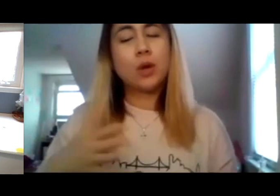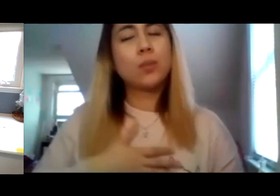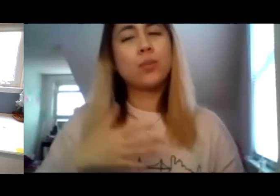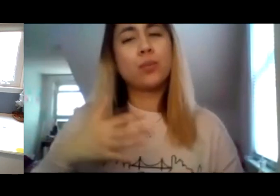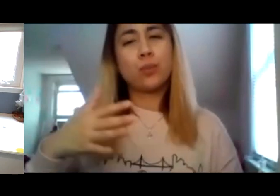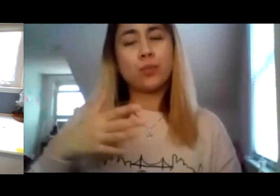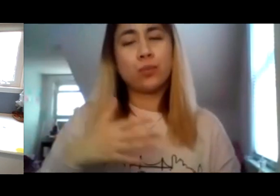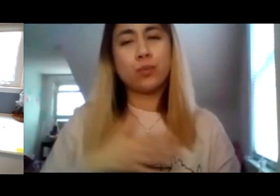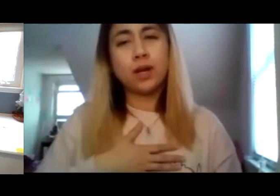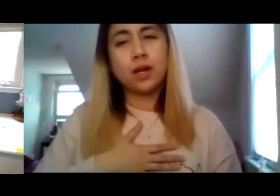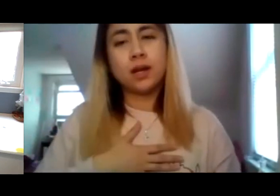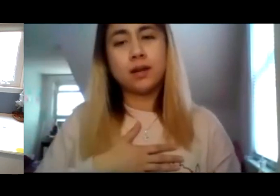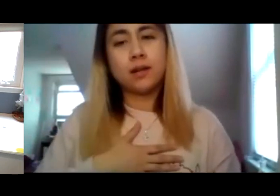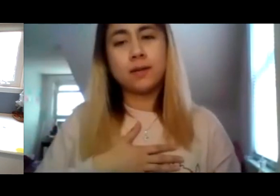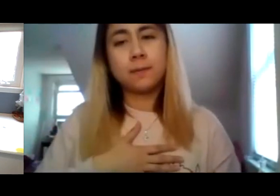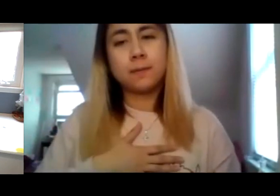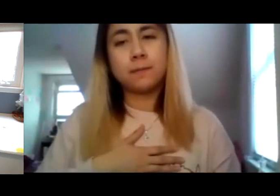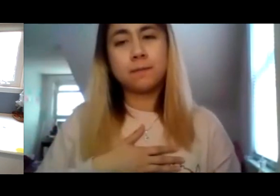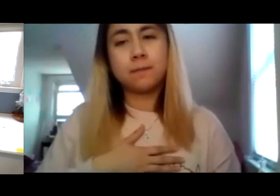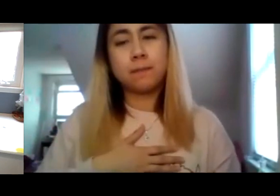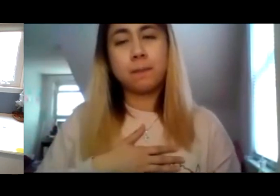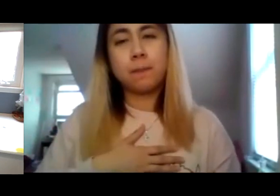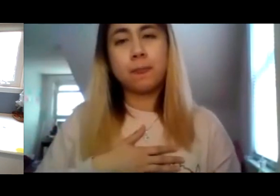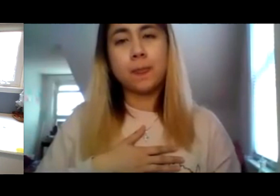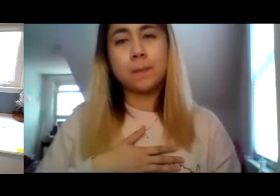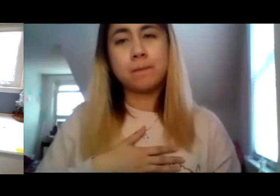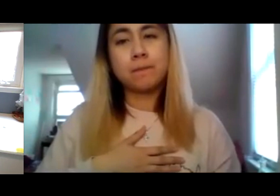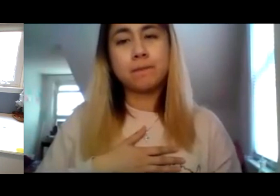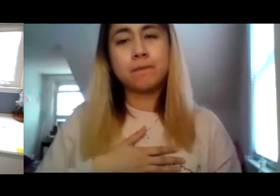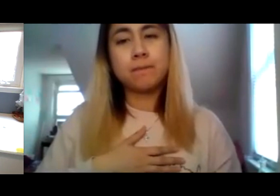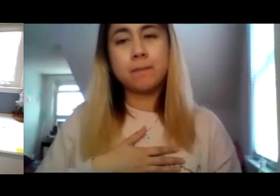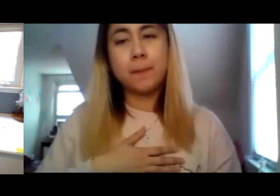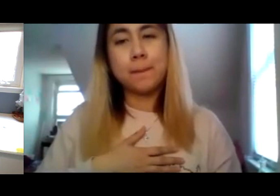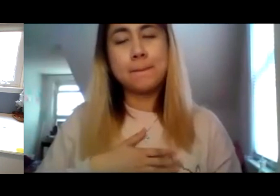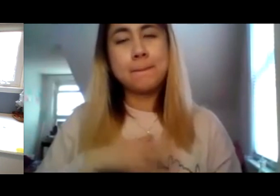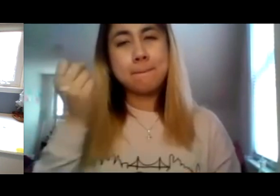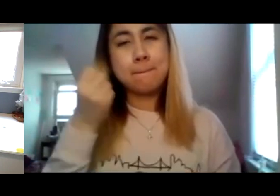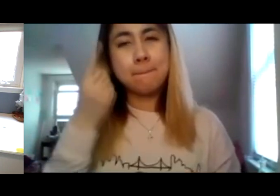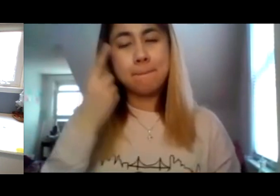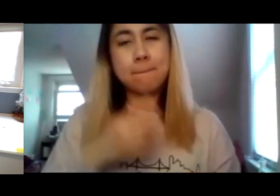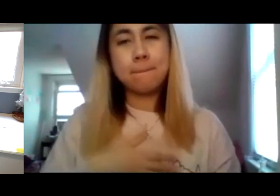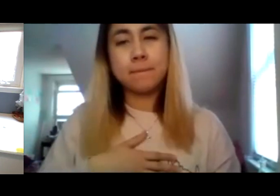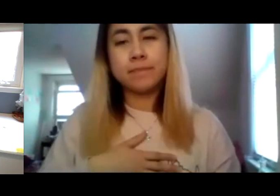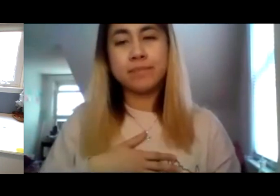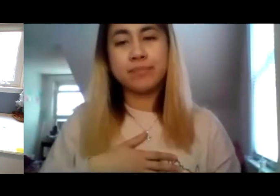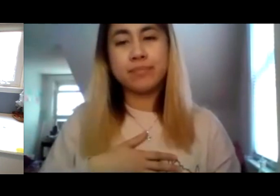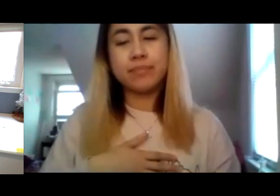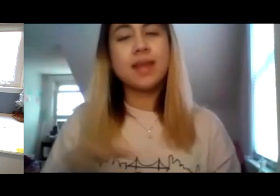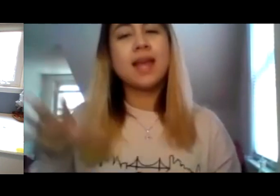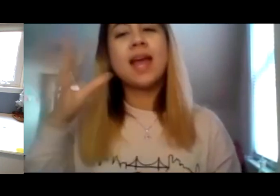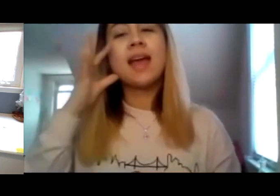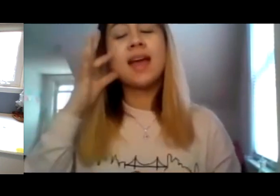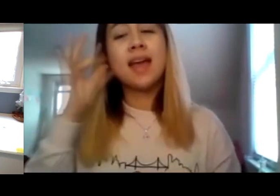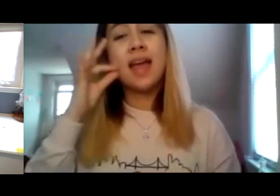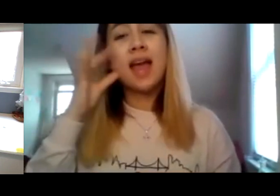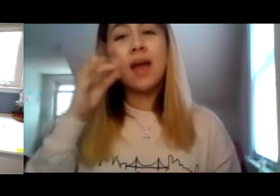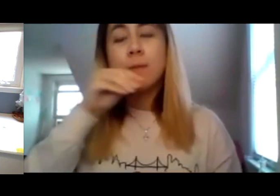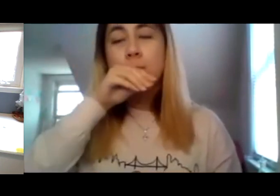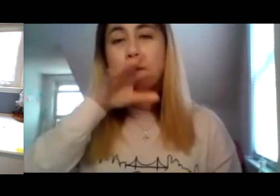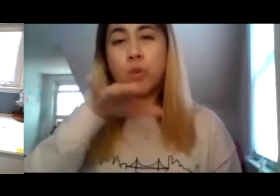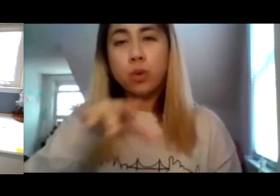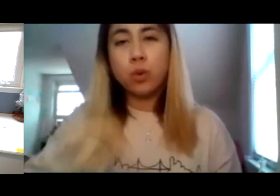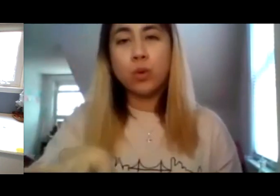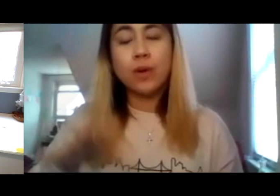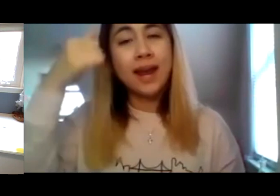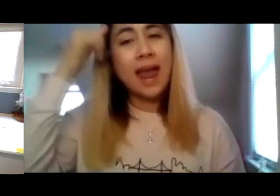breathe when we do our cat. We breathe out. We breathe out when we do our cat. We breathe in for our cow.